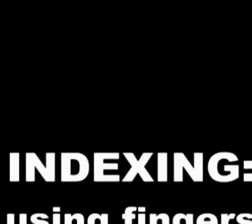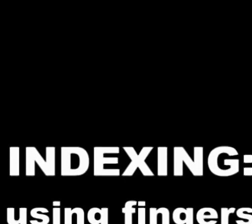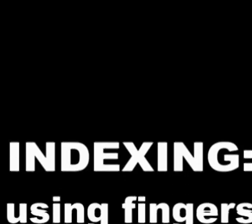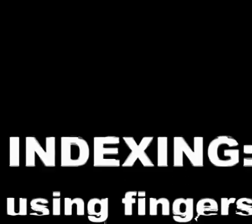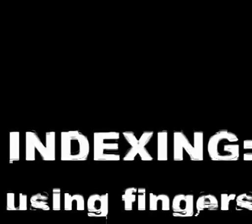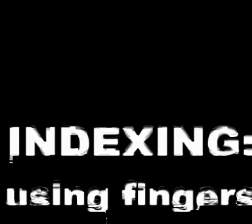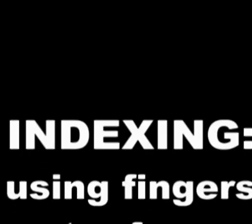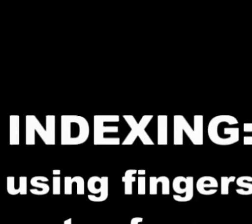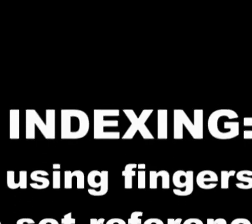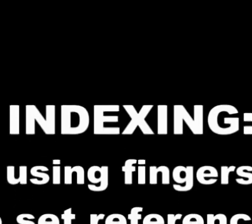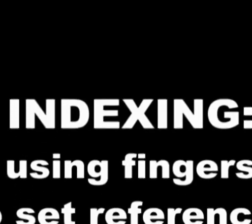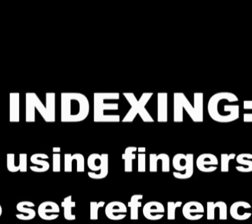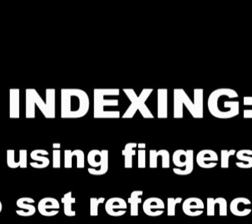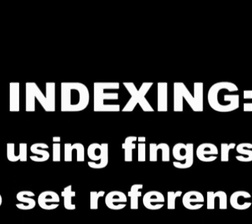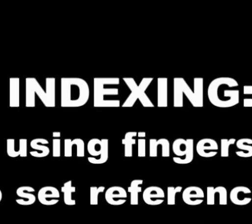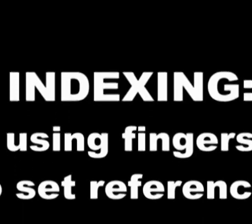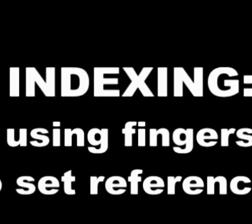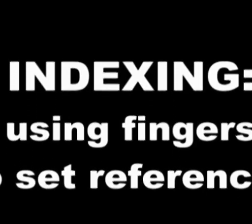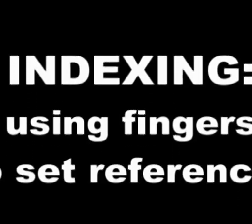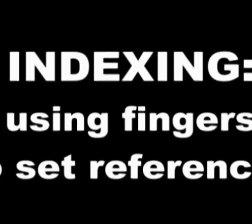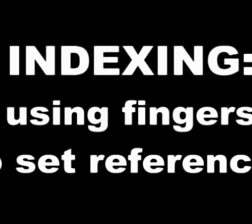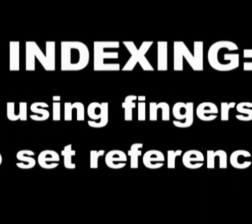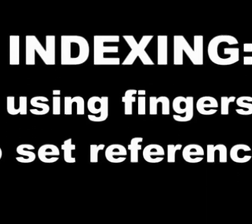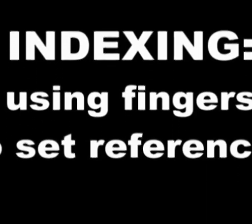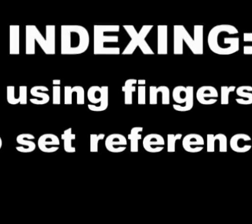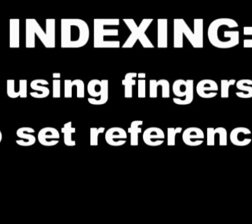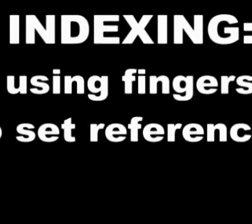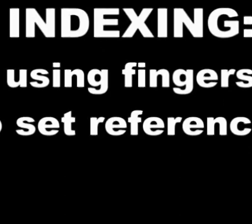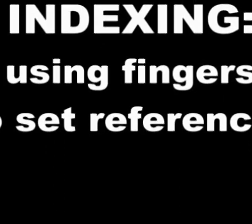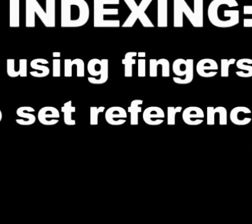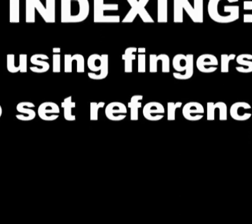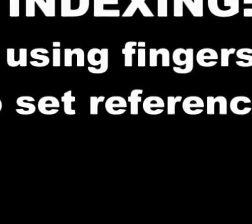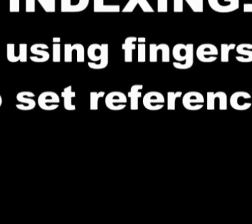Indexing, using fingers to set references.